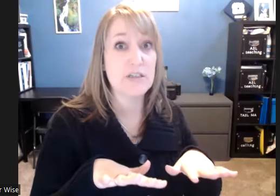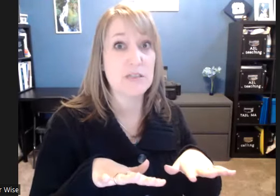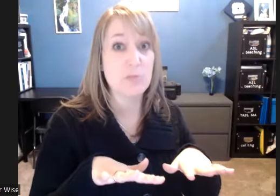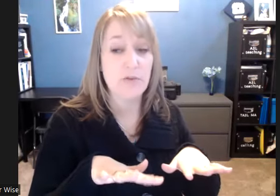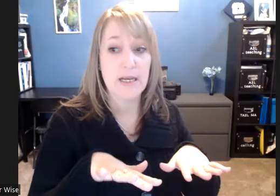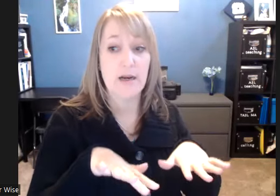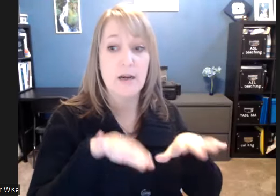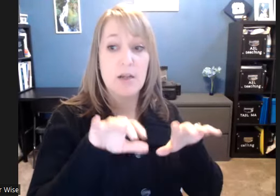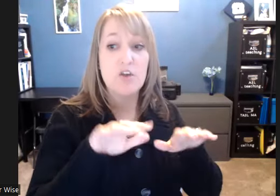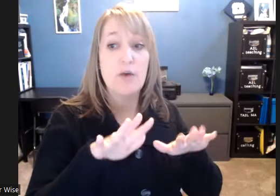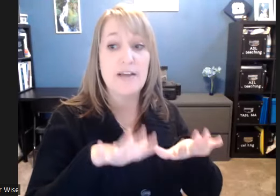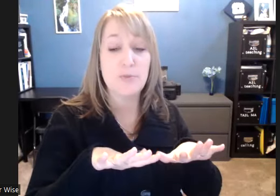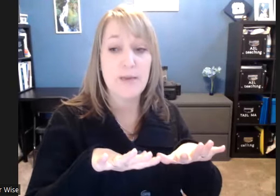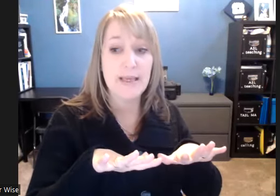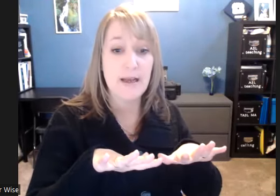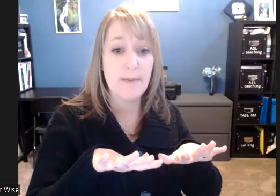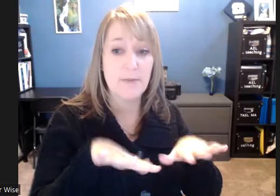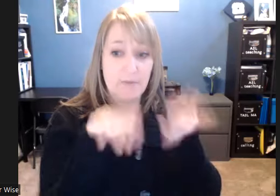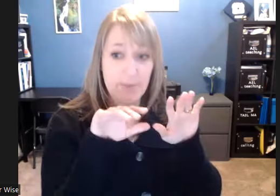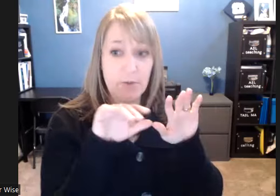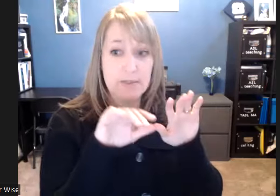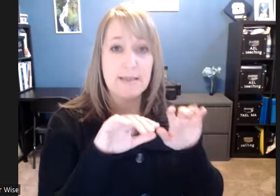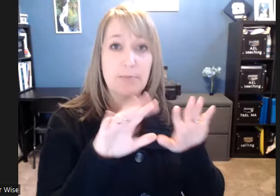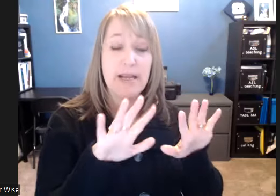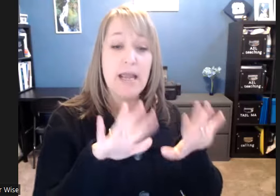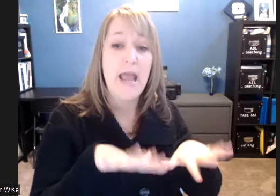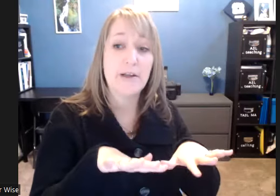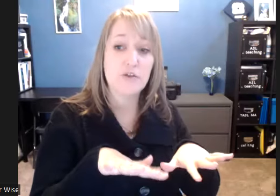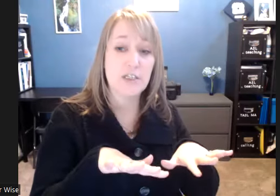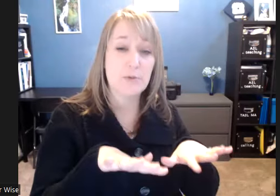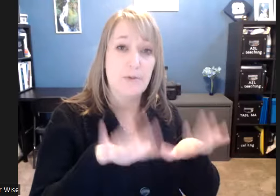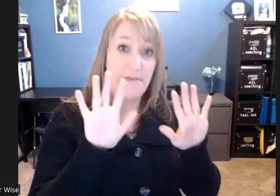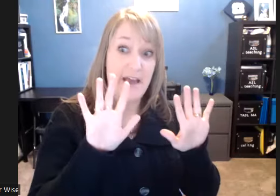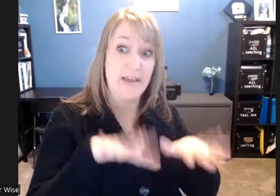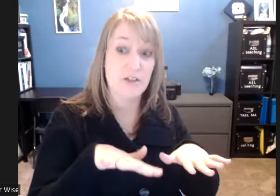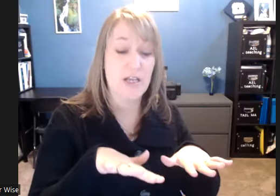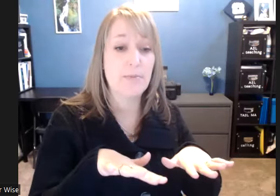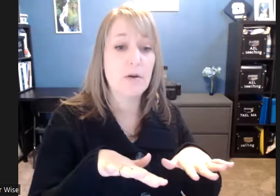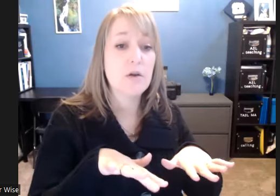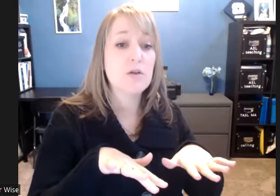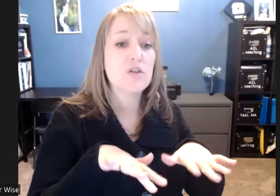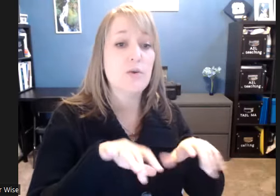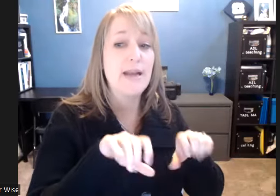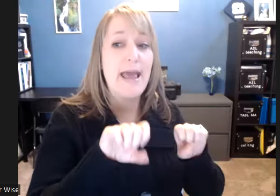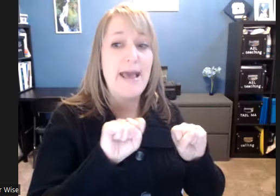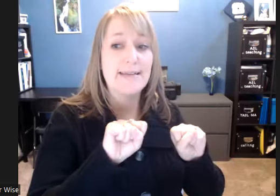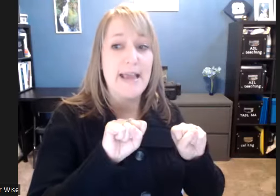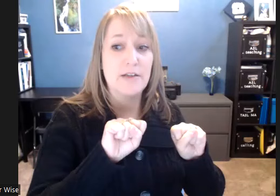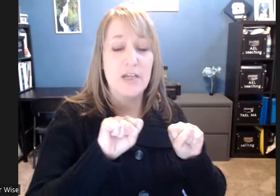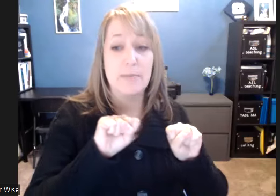wrist movement here. As you pick it up, you flip your wrists up, right? And you change from a 5 hand shape to an S hand shape,